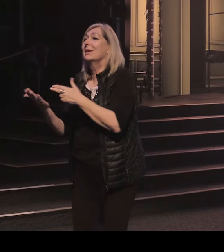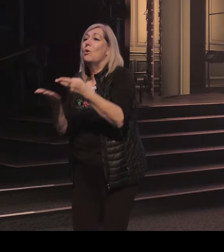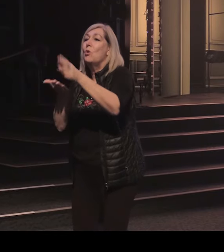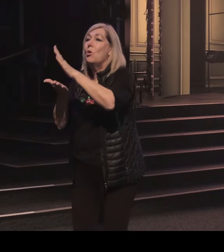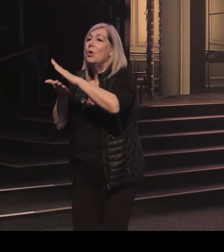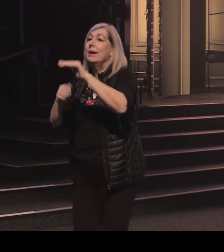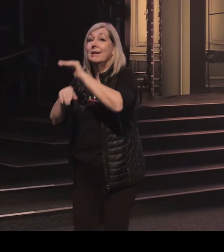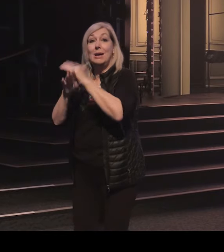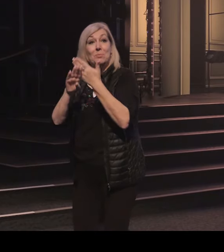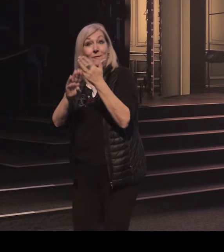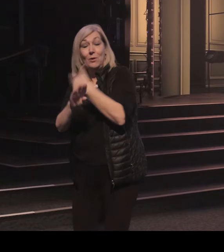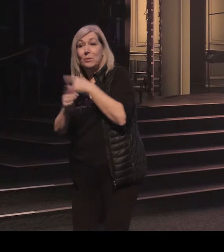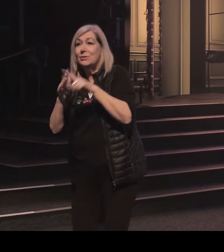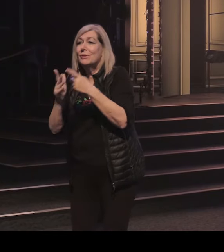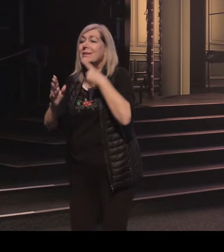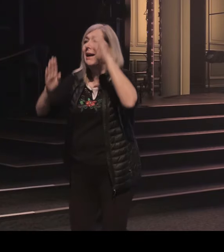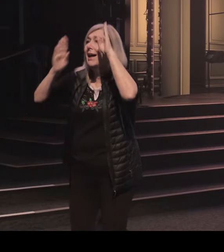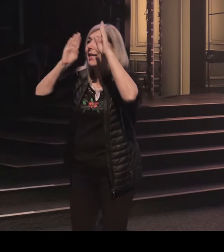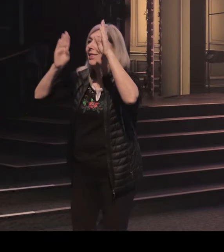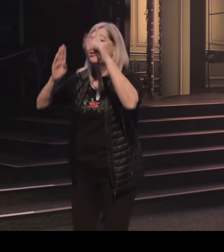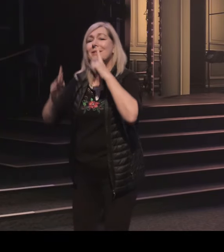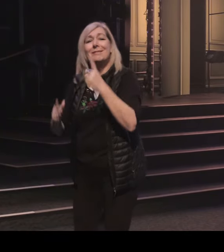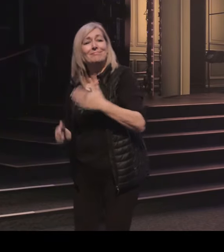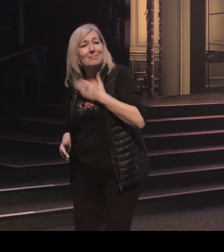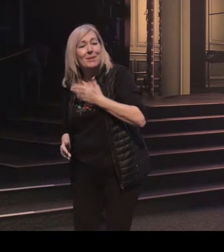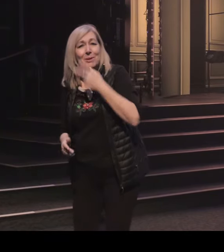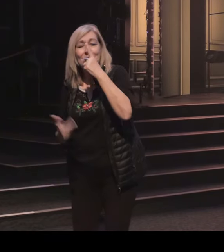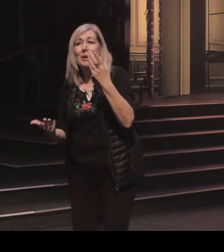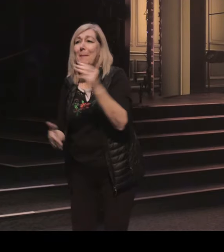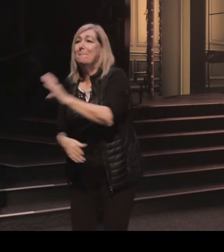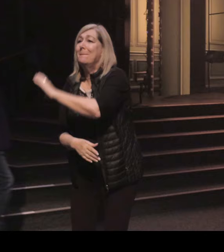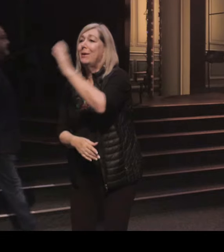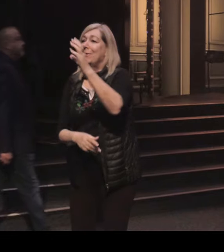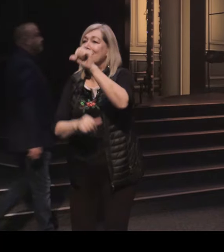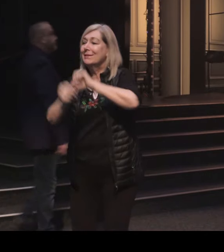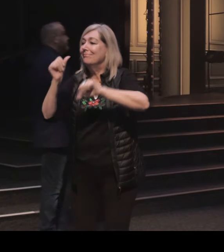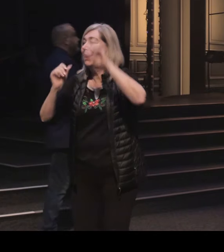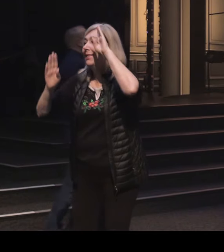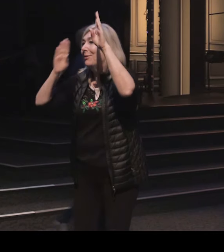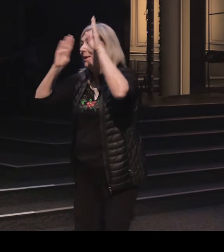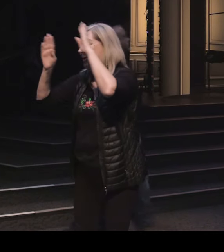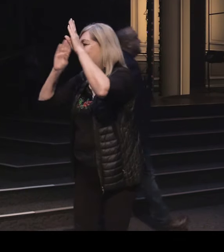another, let someone know you're glad to see them. Merry Christmas.